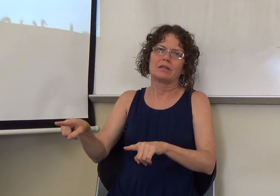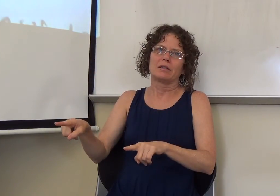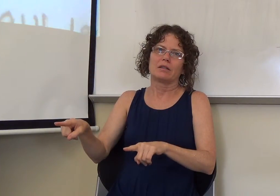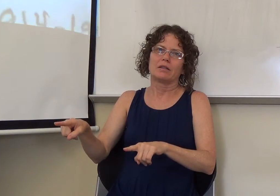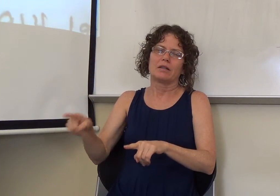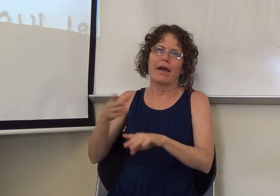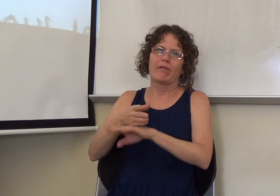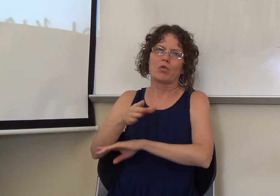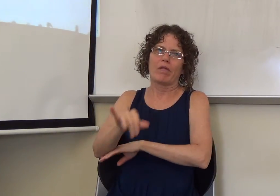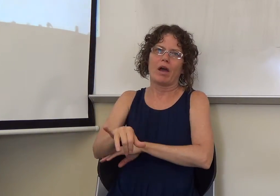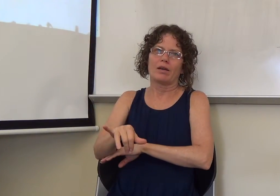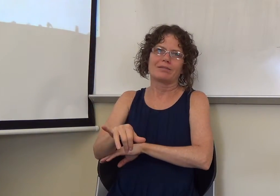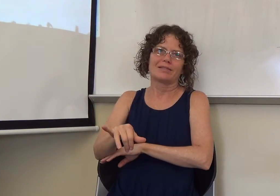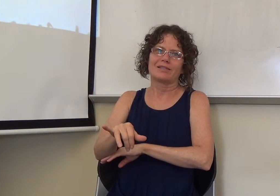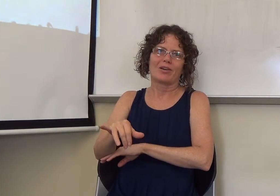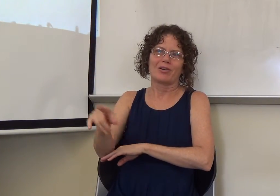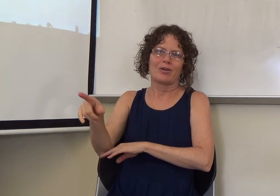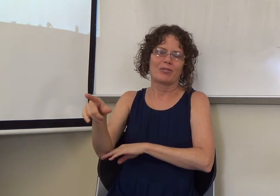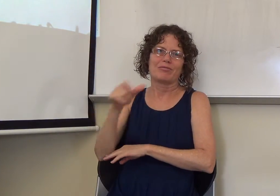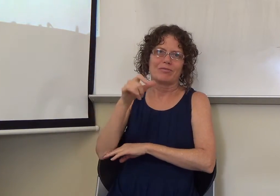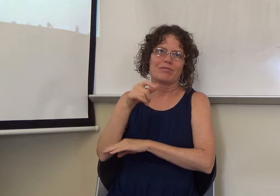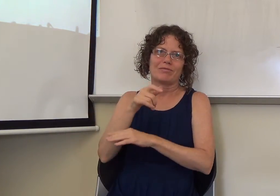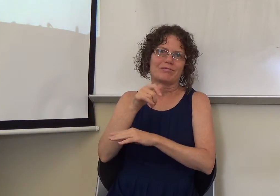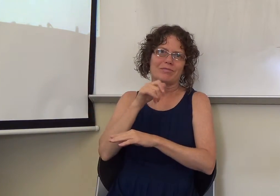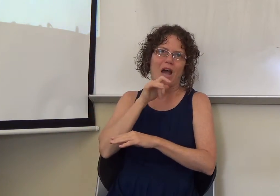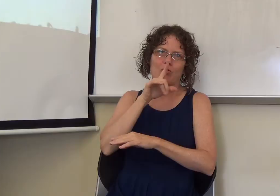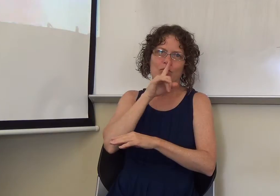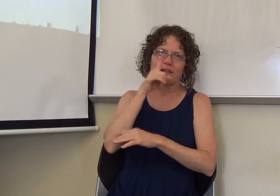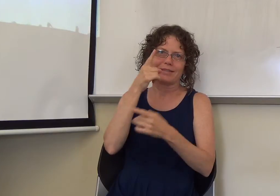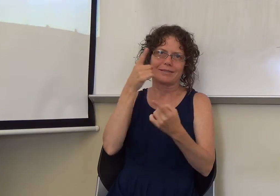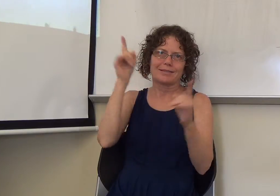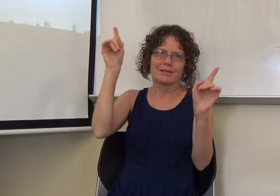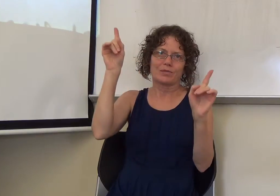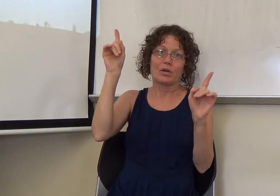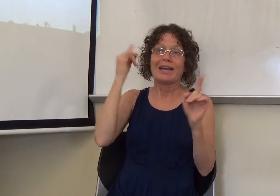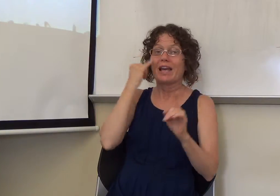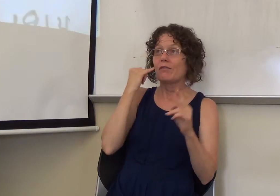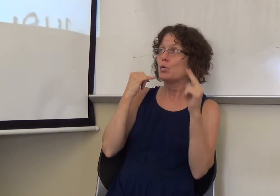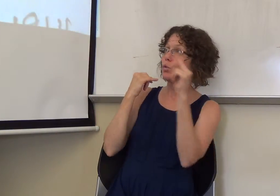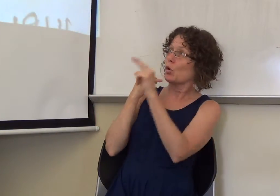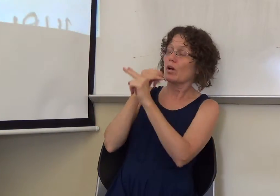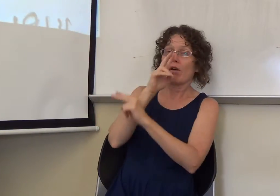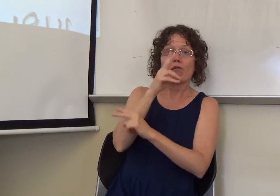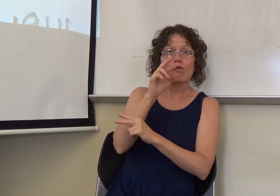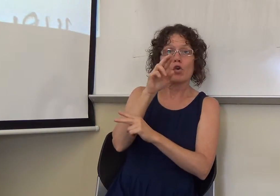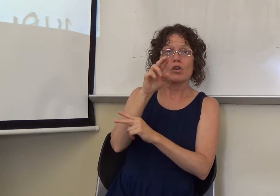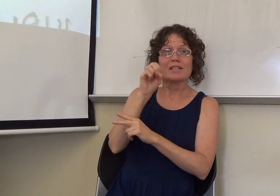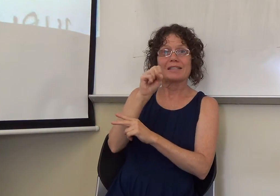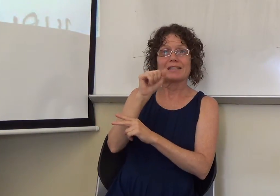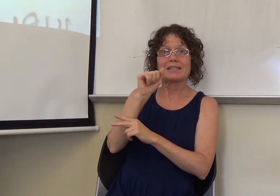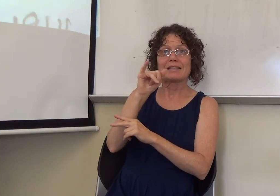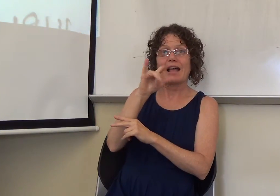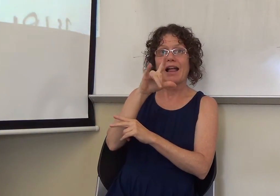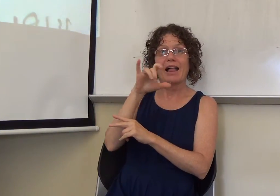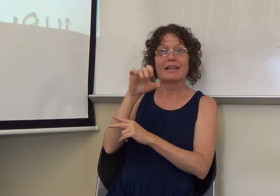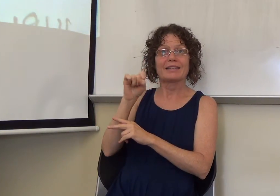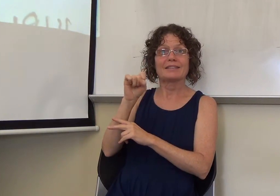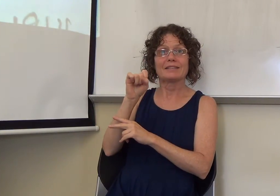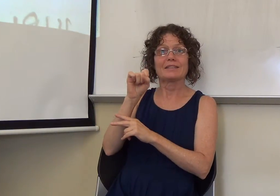work. So, but again, if you're looking at this and you see Versailles Treaty, okay, what